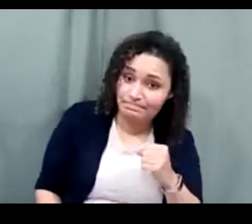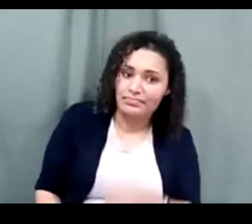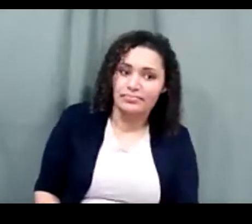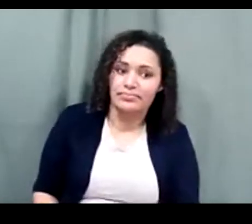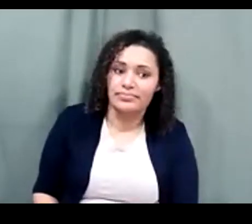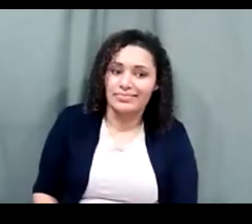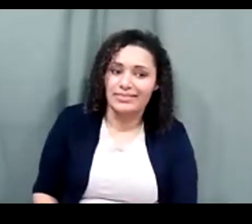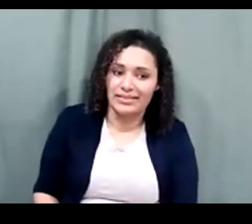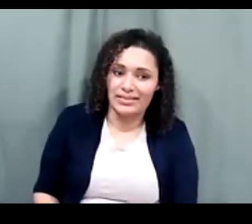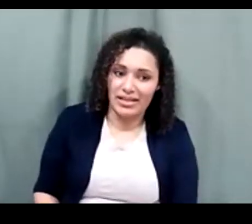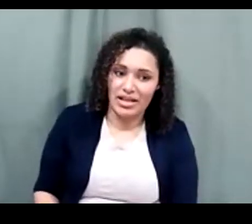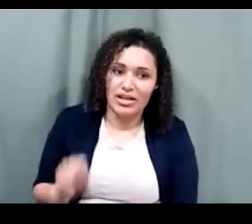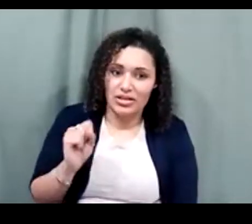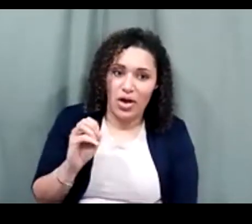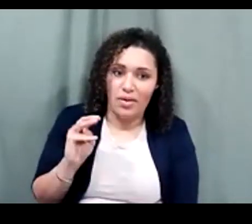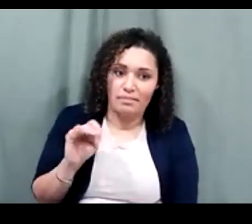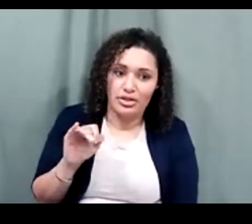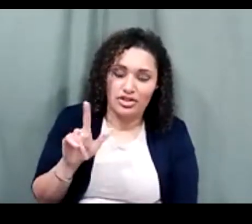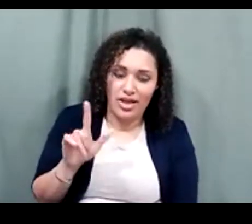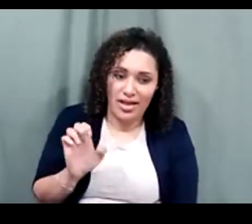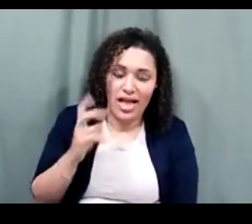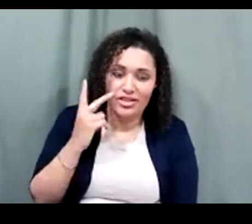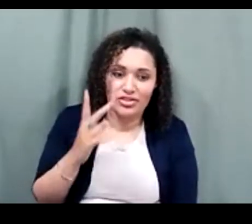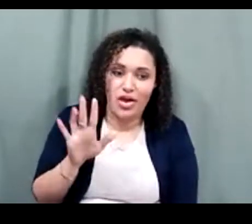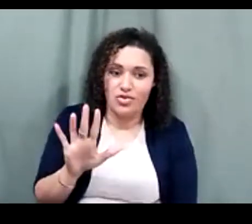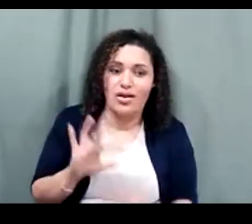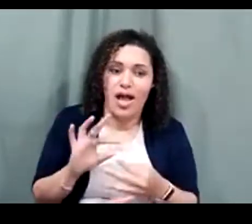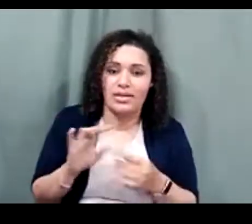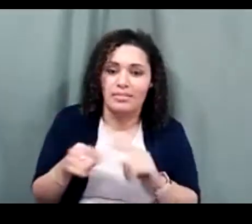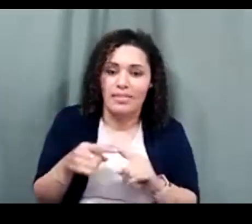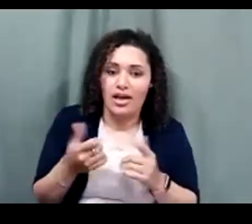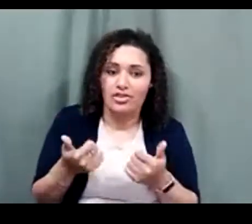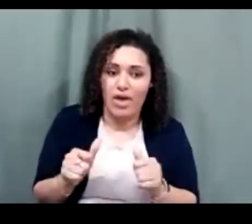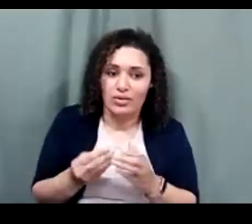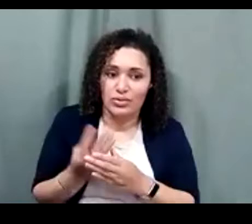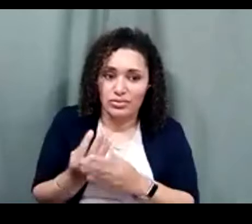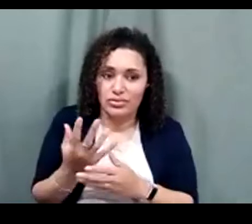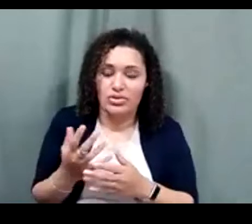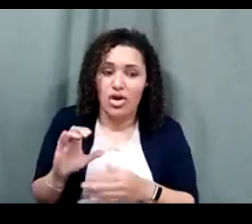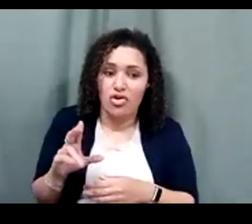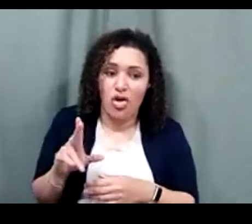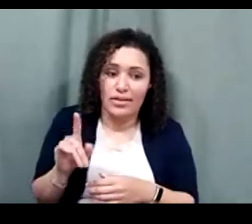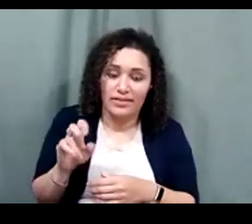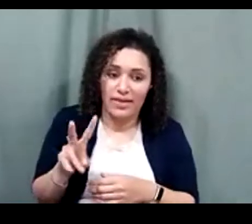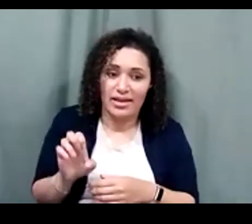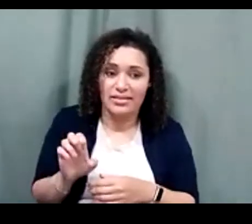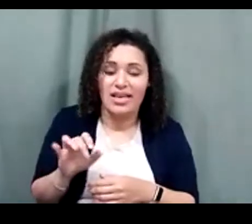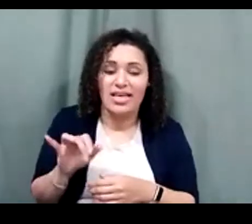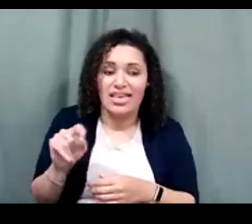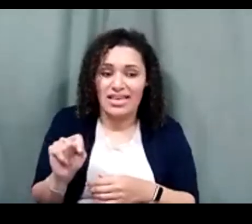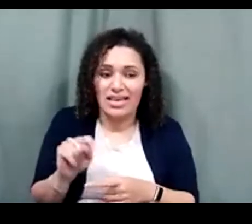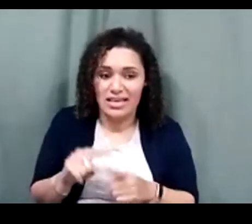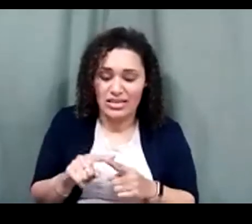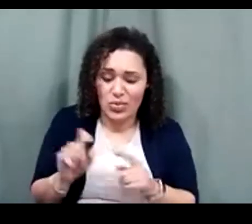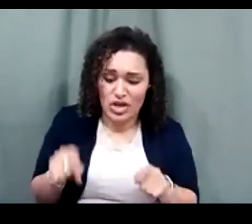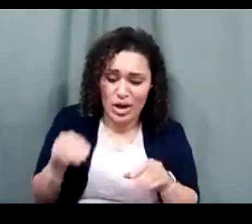we're So Michelle, I saw your comments about trying to cultivate the yeast. That would be really cool. We could put it in a petri dish, but then we wouldn't know what to